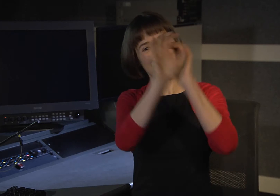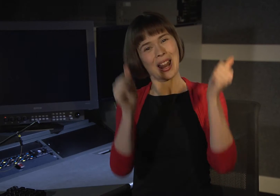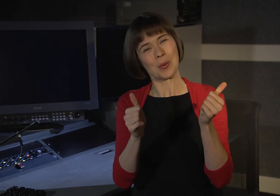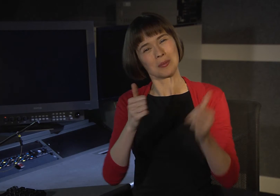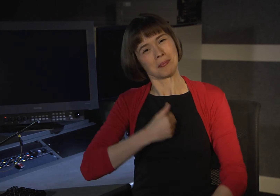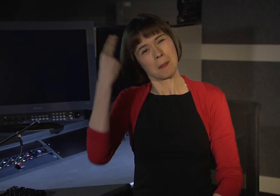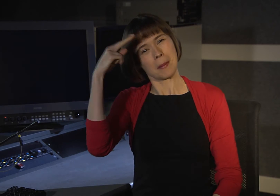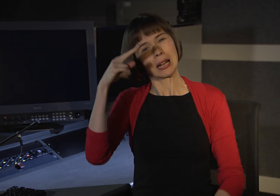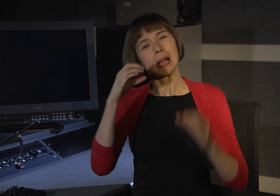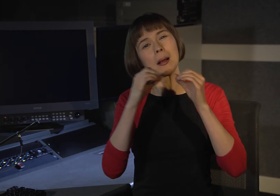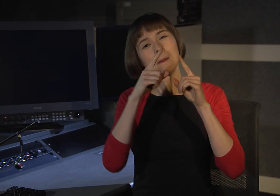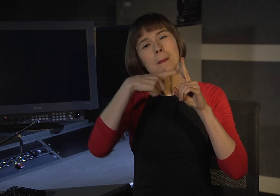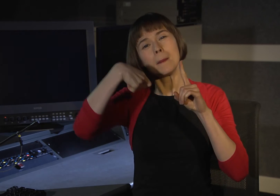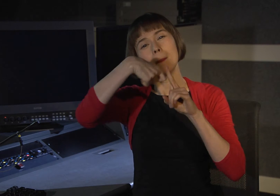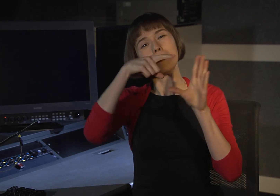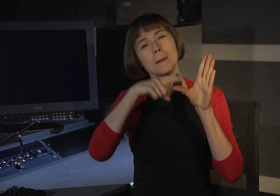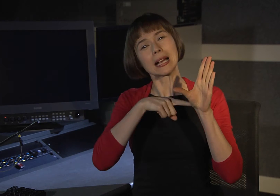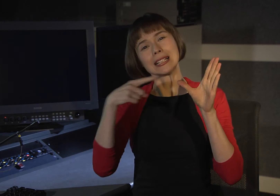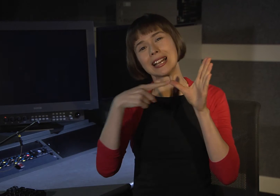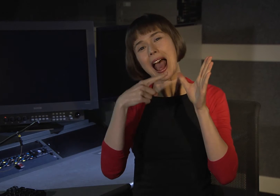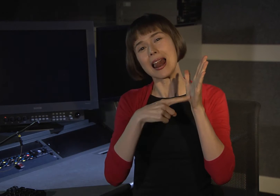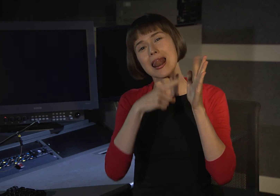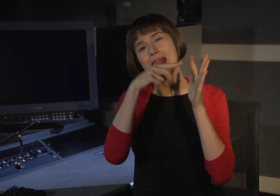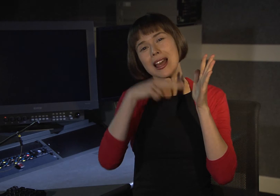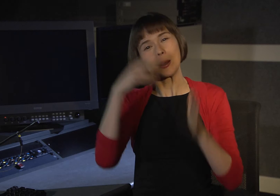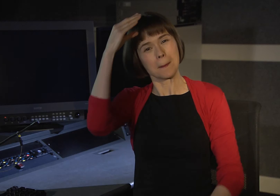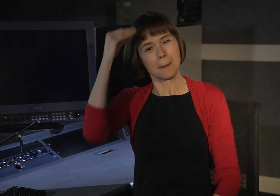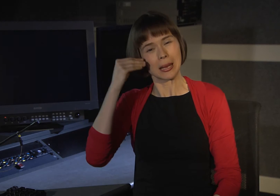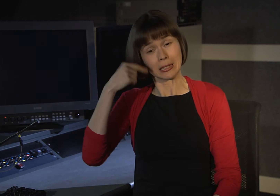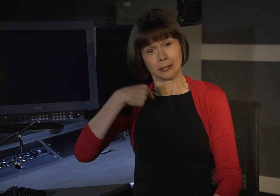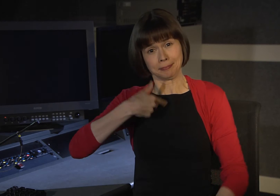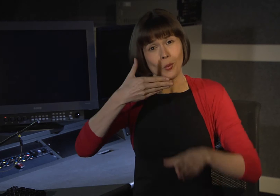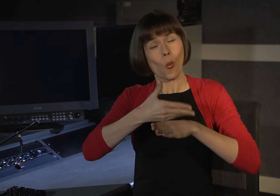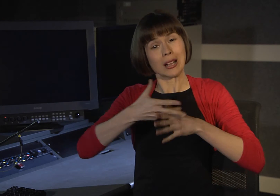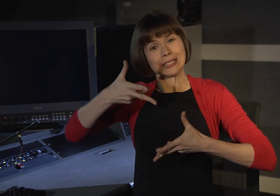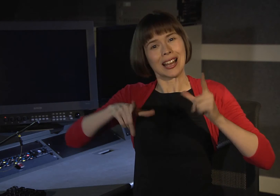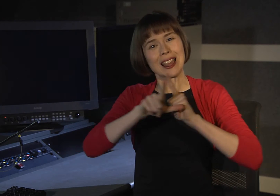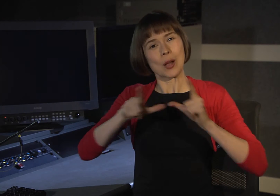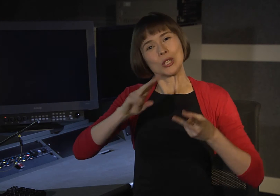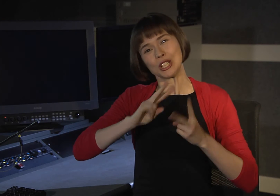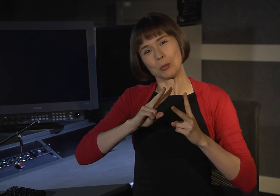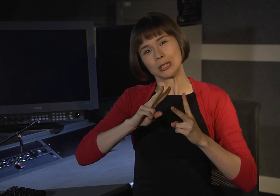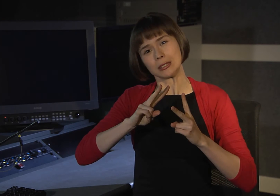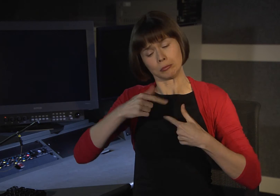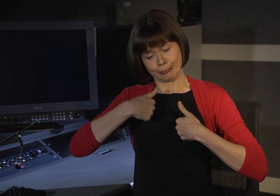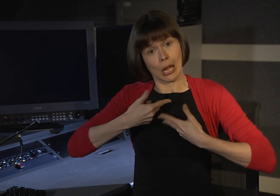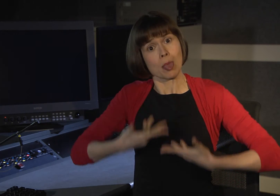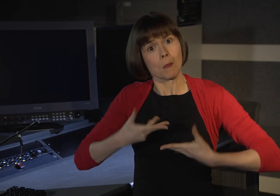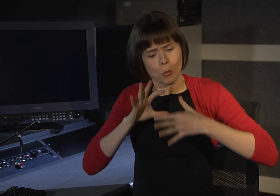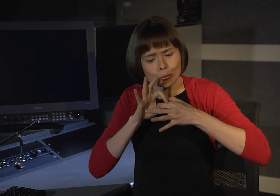Hello, my name is Becky Allen. This is my sign name, and I work as a British Sign Language interpreter. At